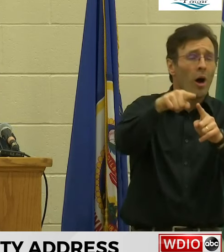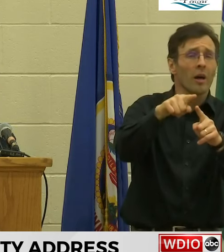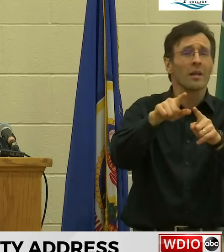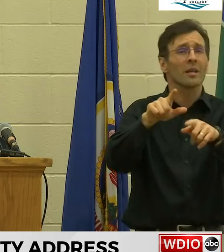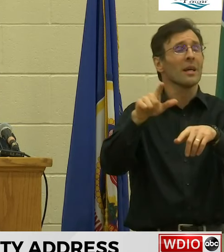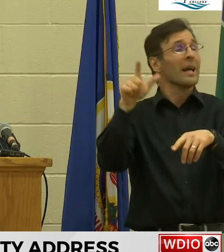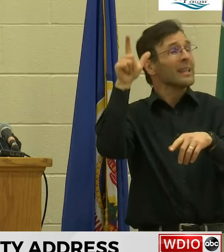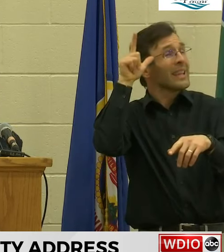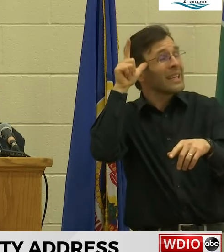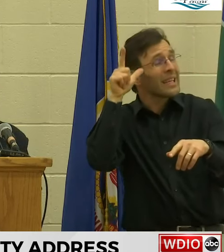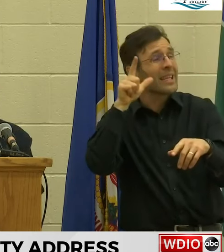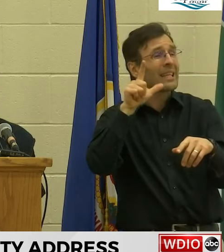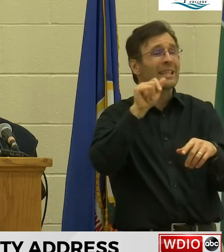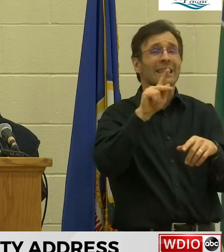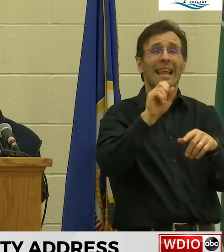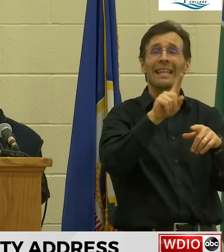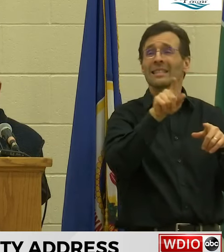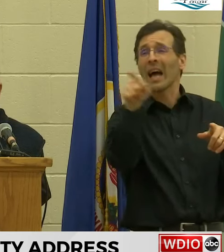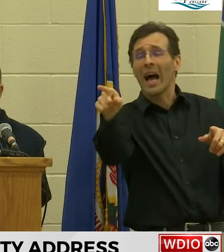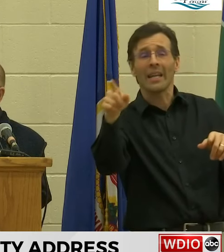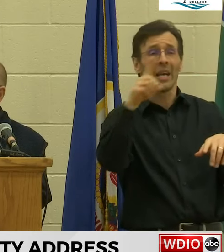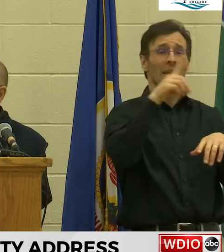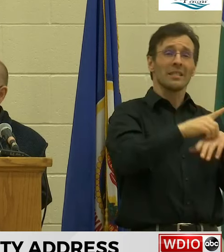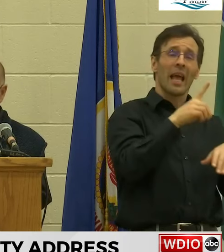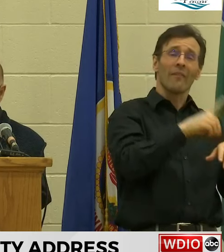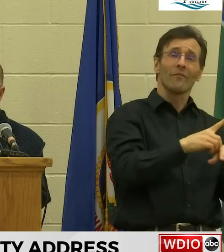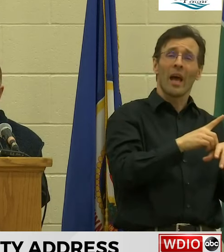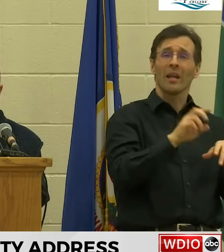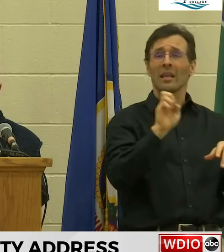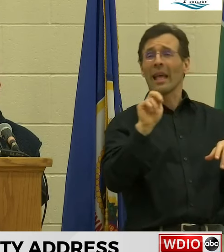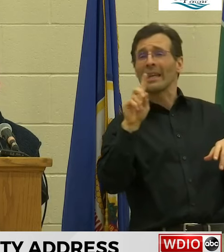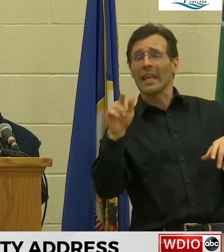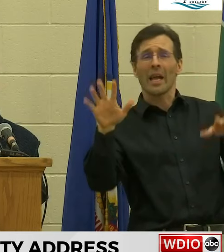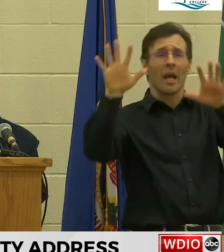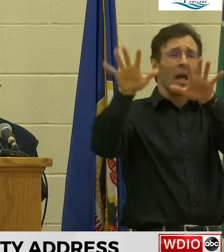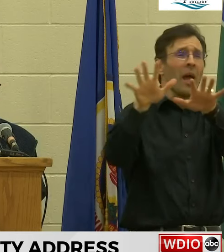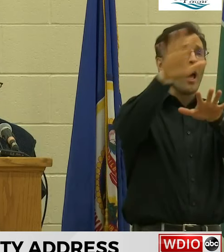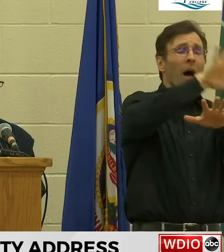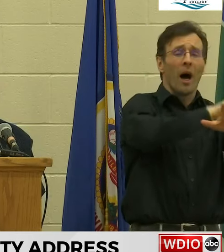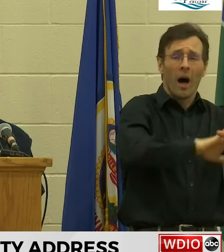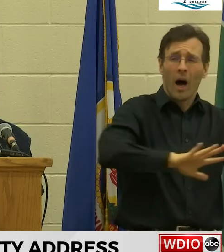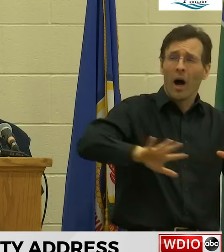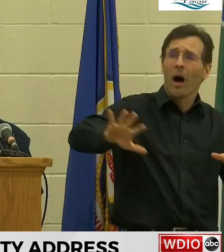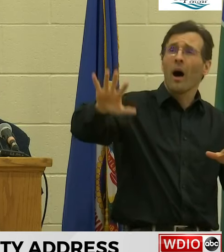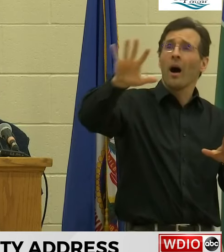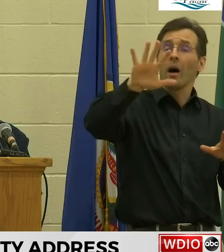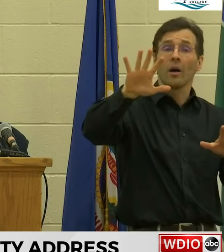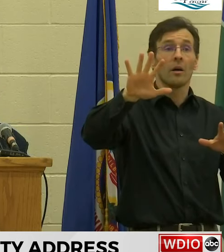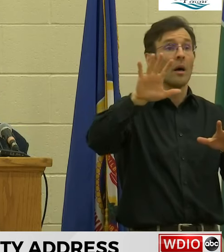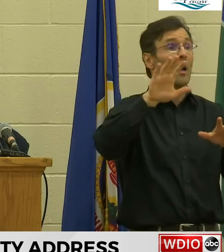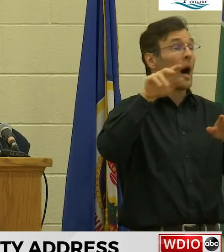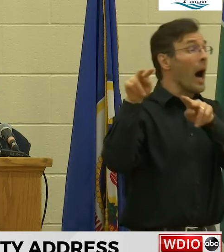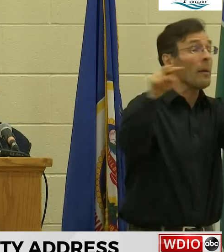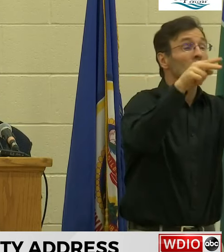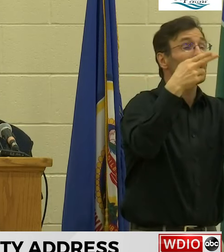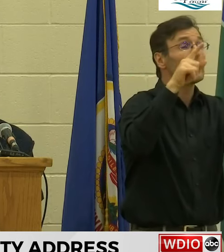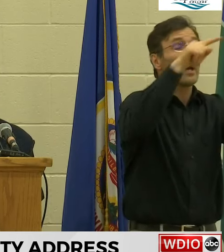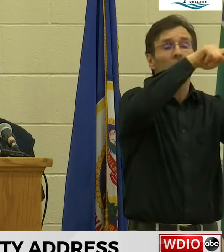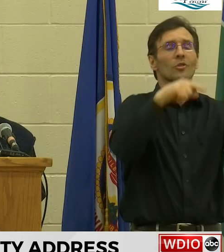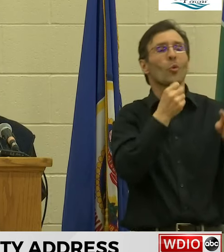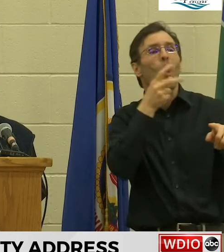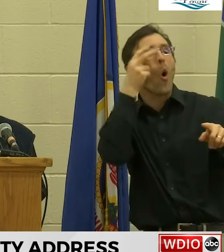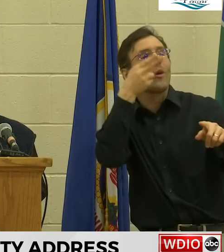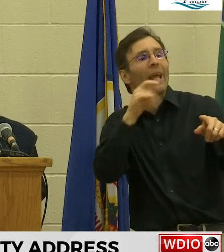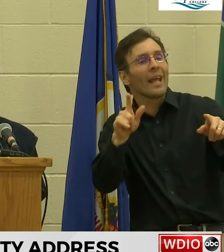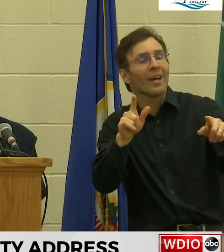Lincoln, Lakeside to Denfeld, Endion, and the Hillside, from Observation Hill to Goat Hill,